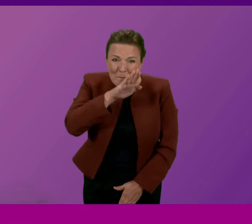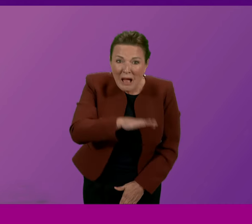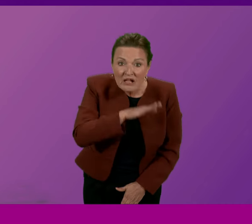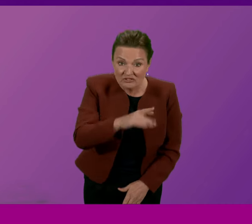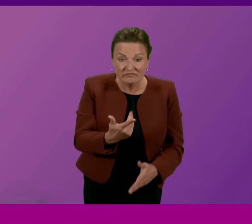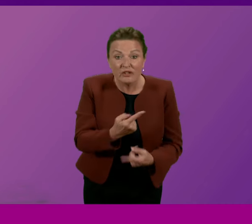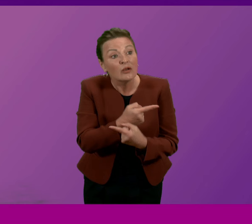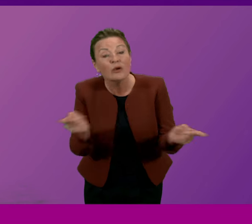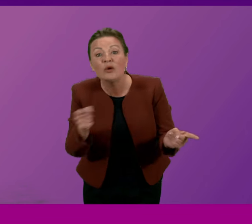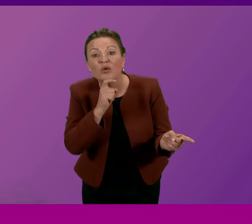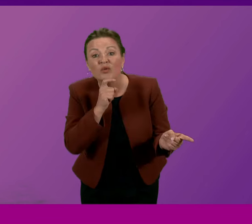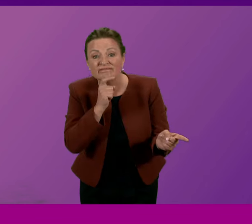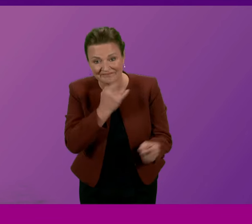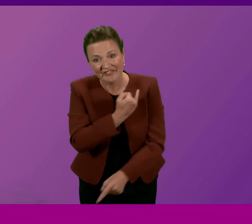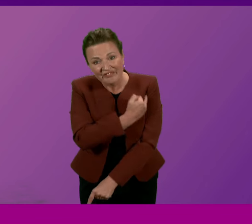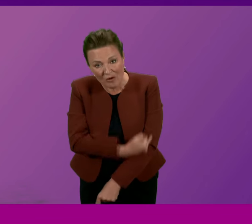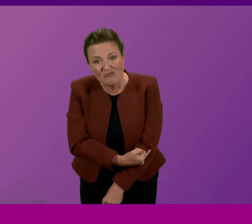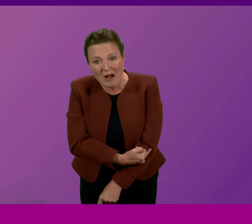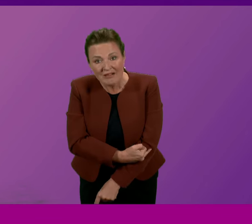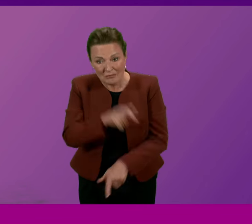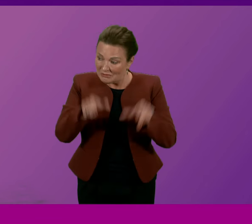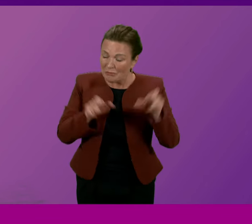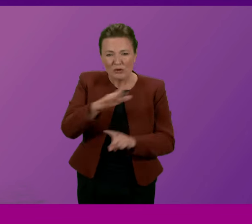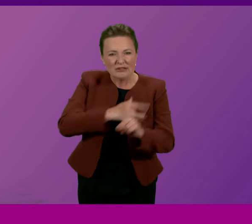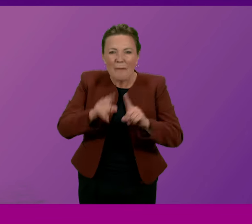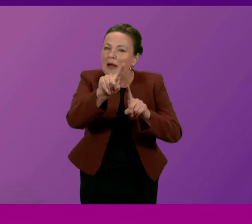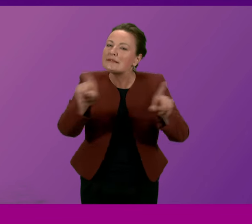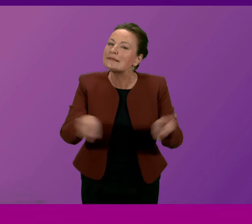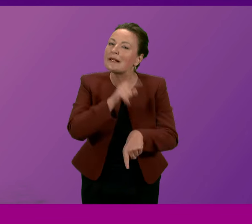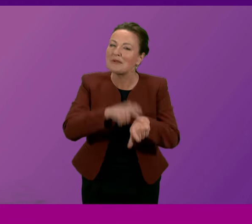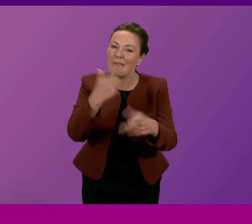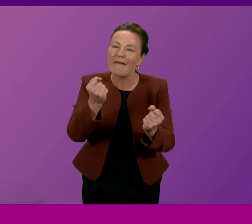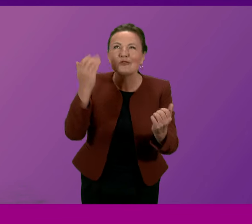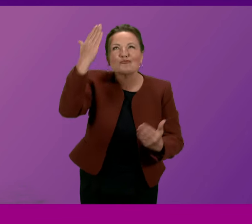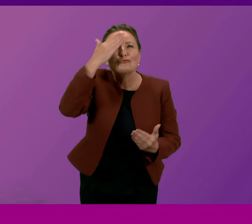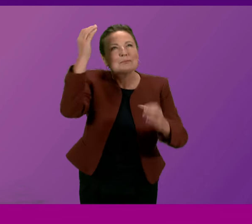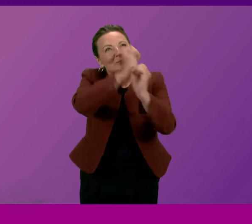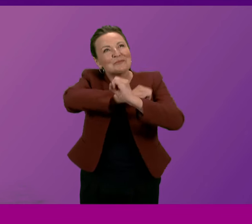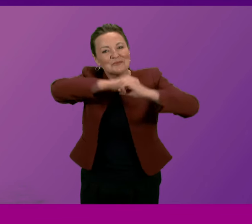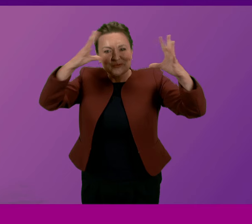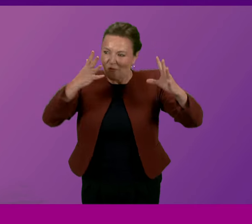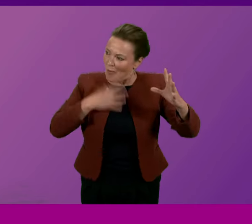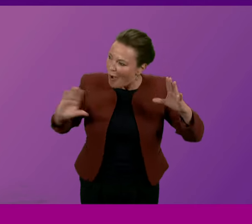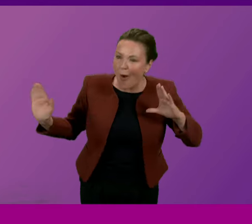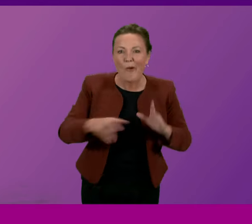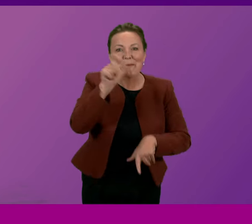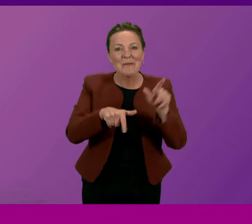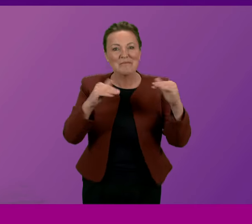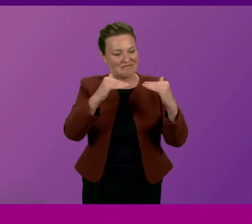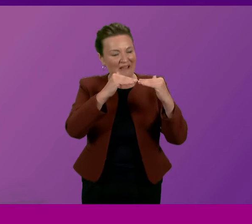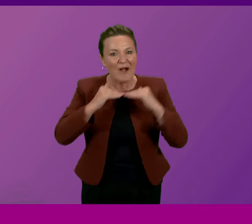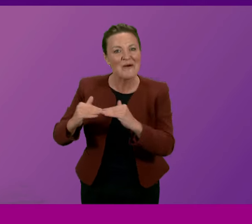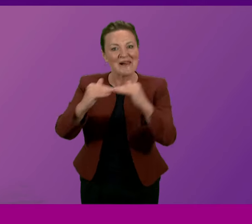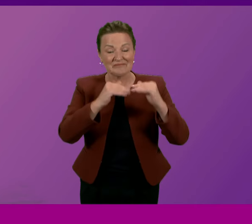most vulnerable in our society, and full of aspiration for the advancement of all. In the next quarter